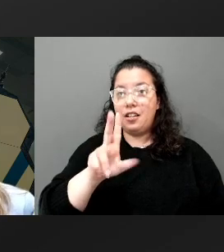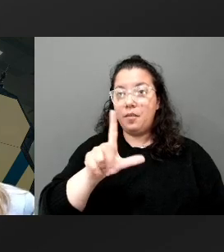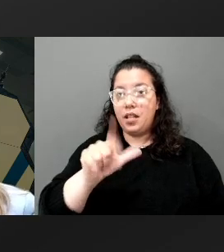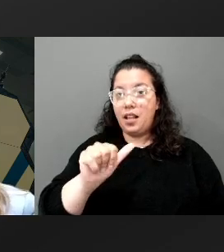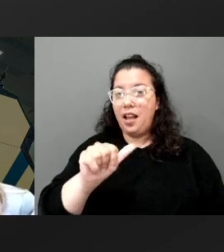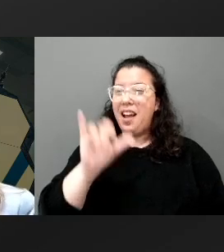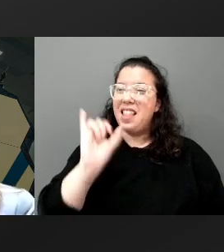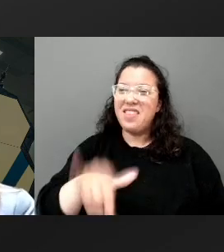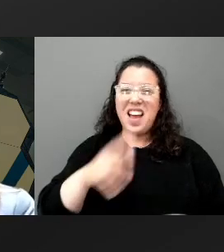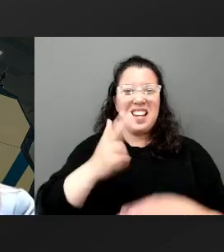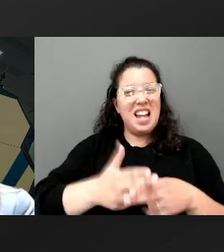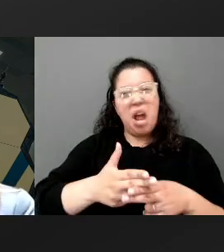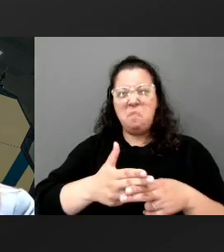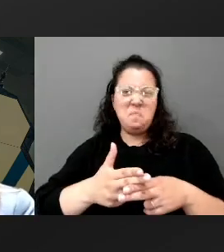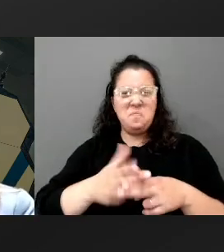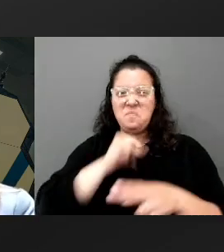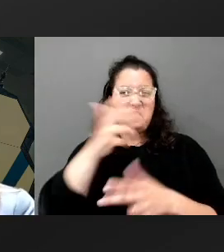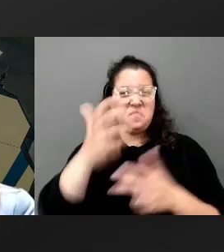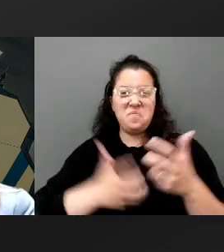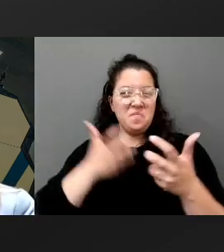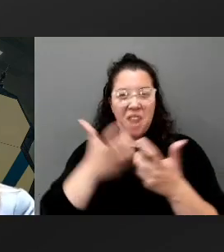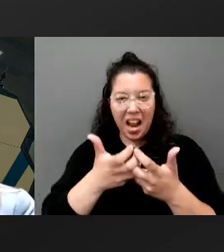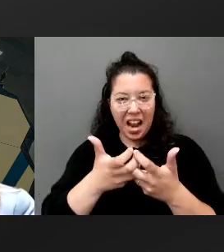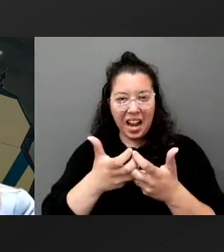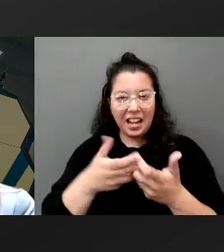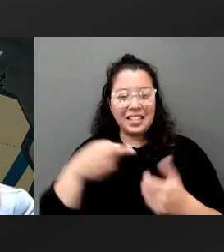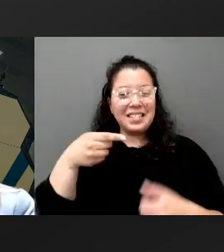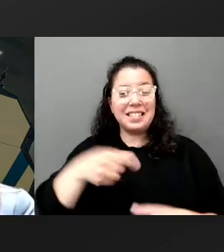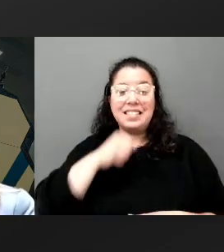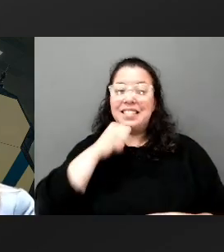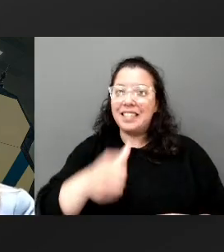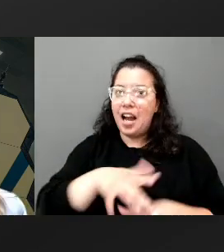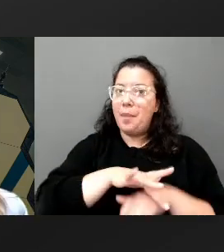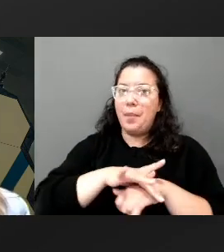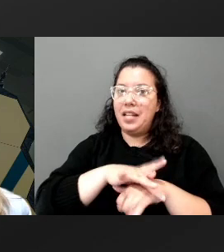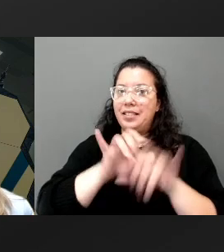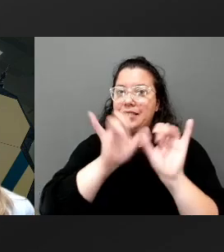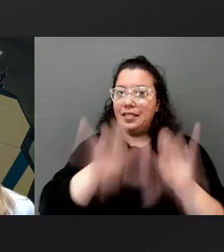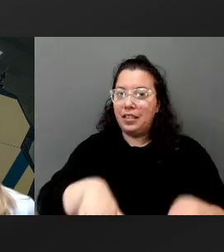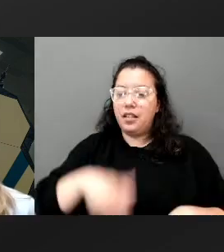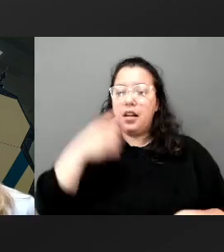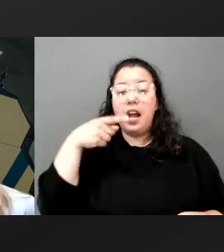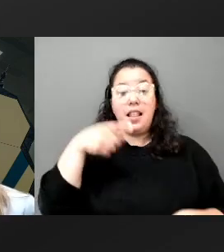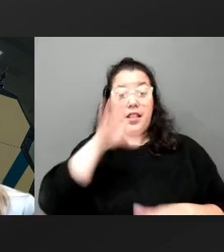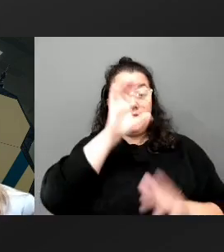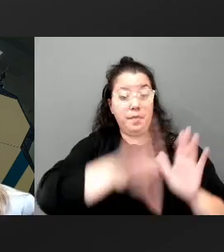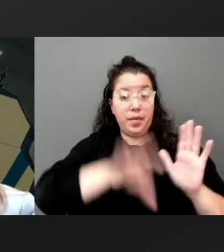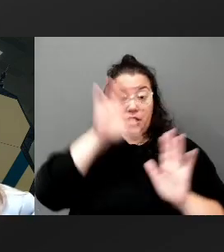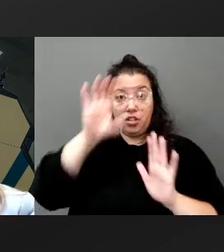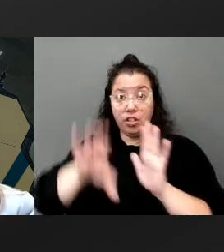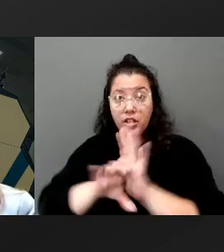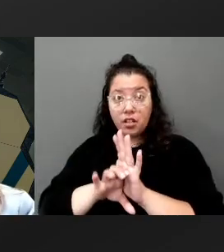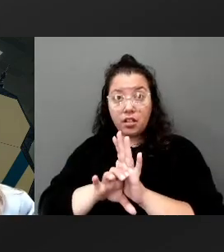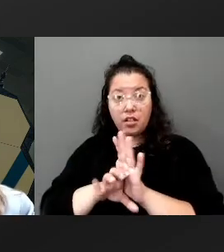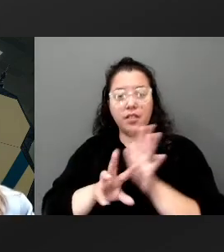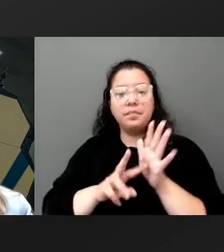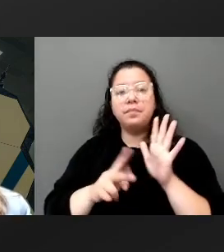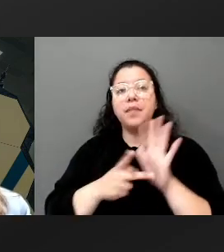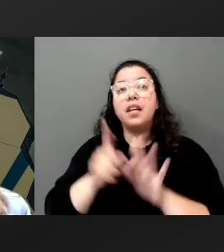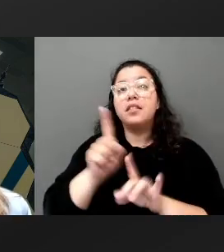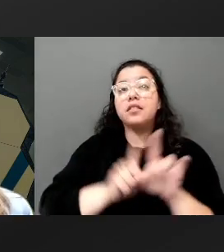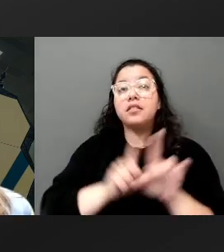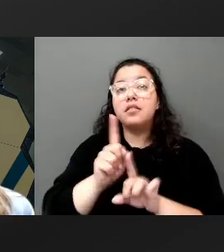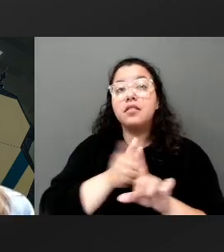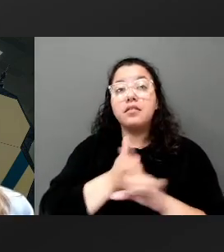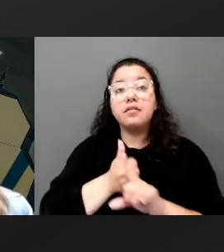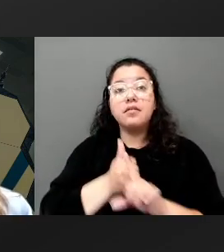planetary system. As I said, this is well after a star has evolved beyond having planets around